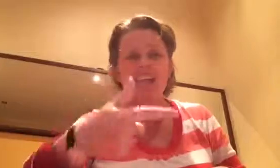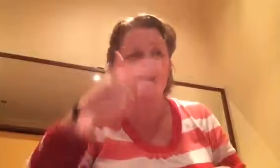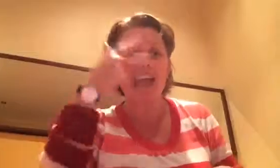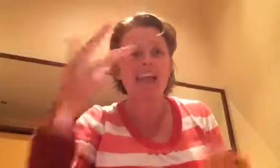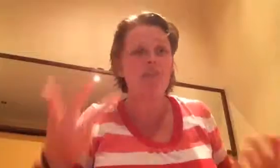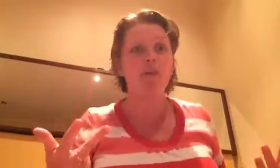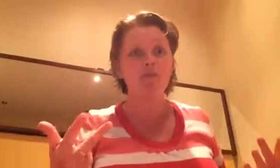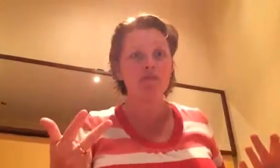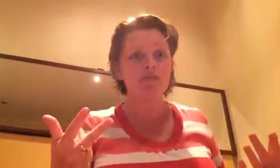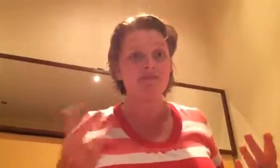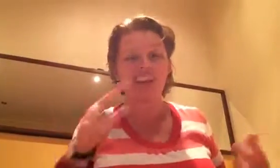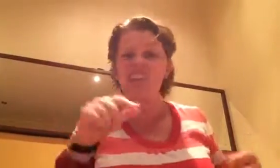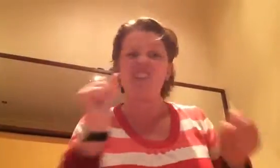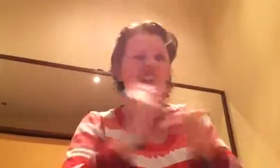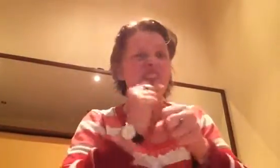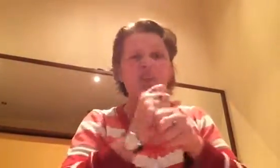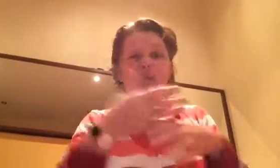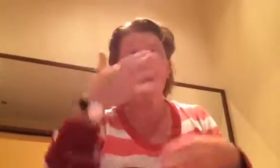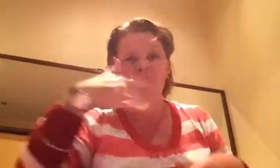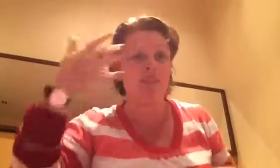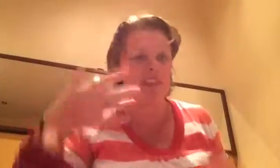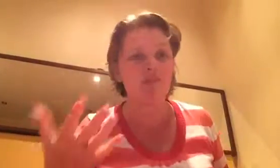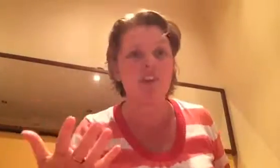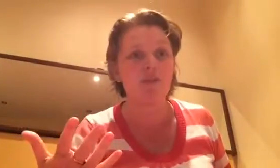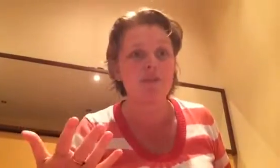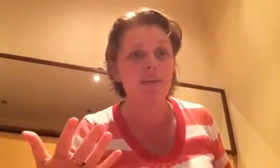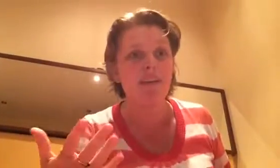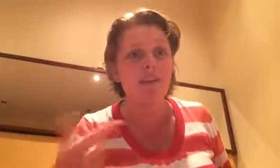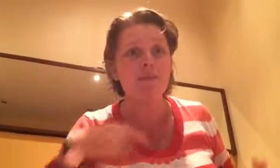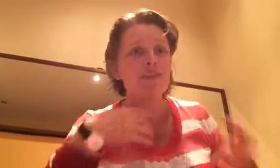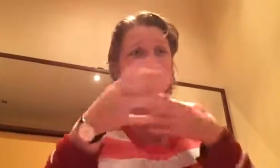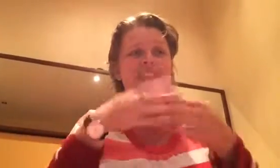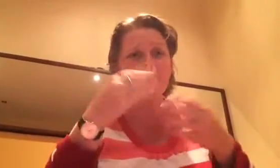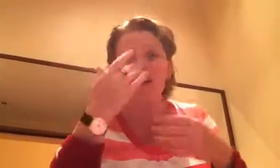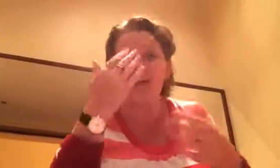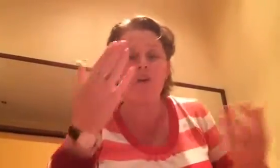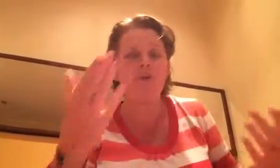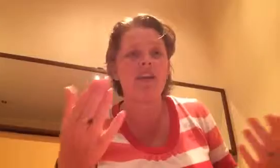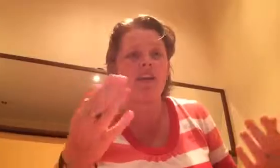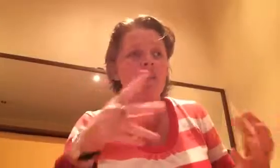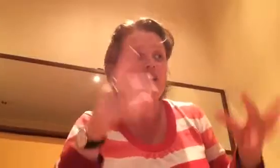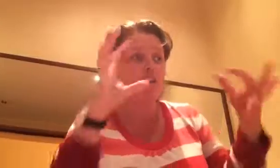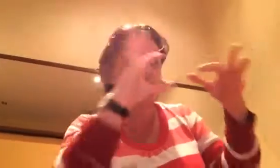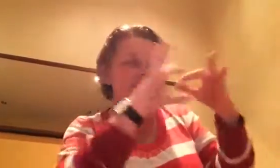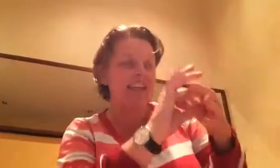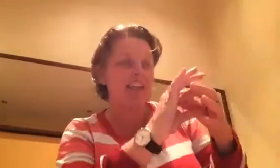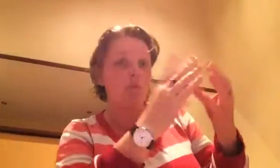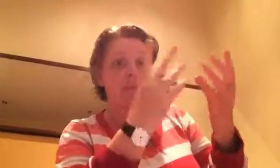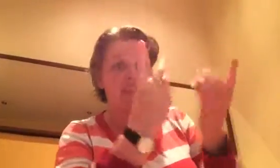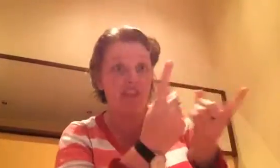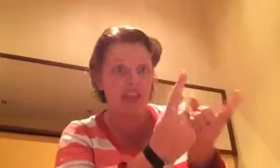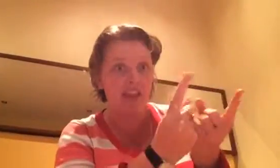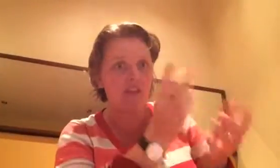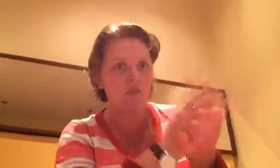7, 8-year-olds, and you could do it with 15-year-olds, because it doesn't matter how old they are. You link it with the thing, the